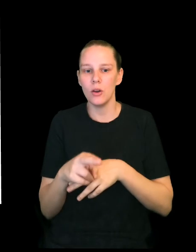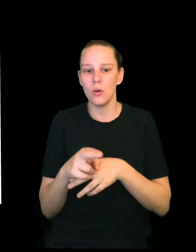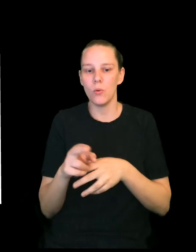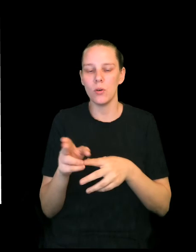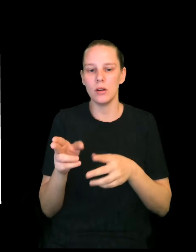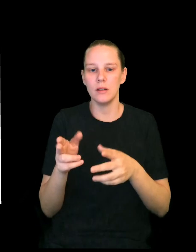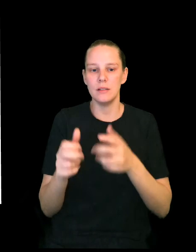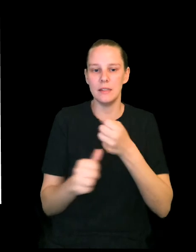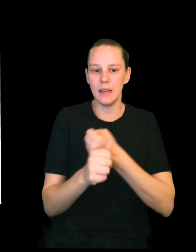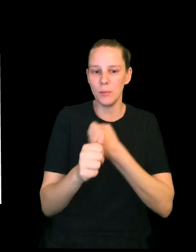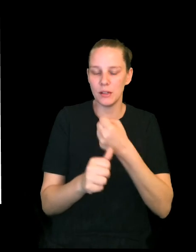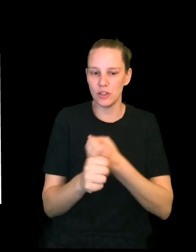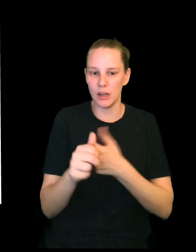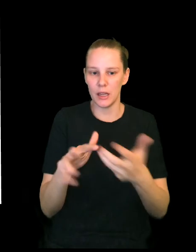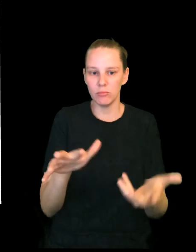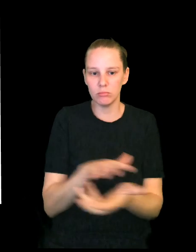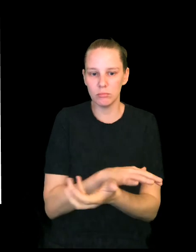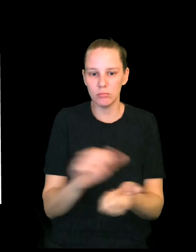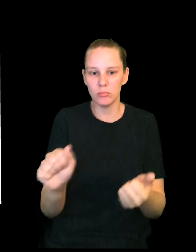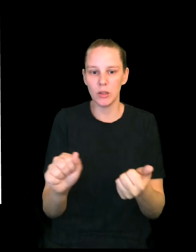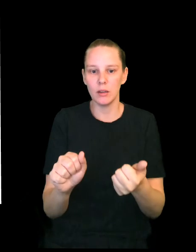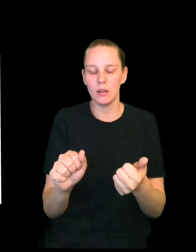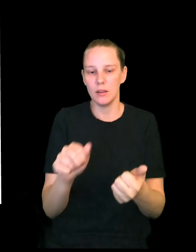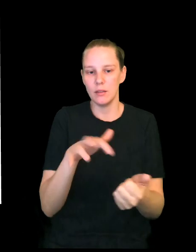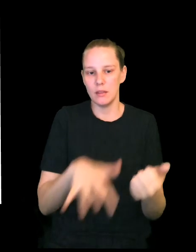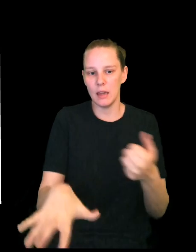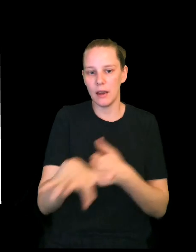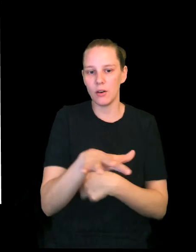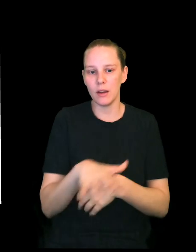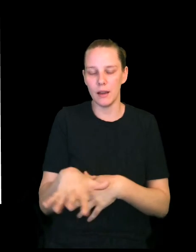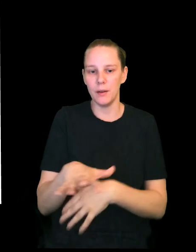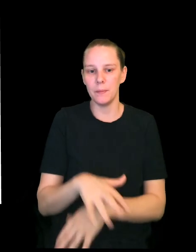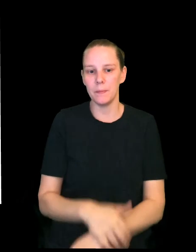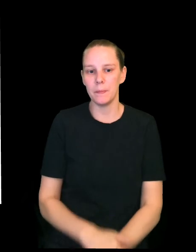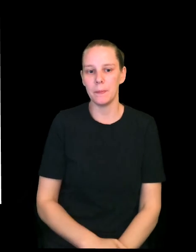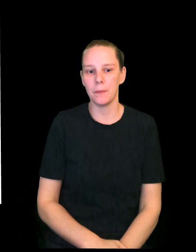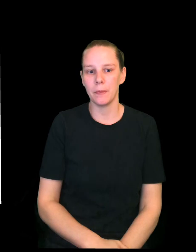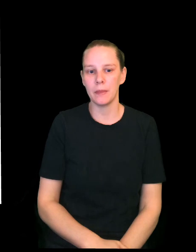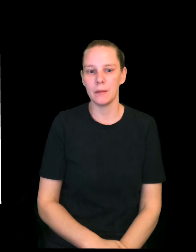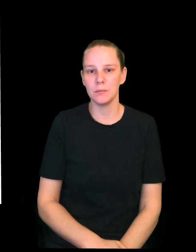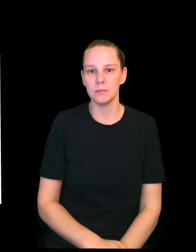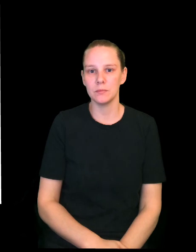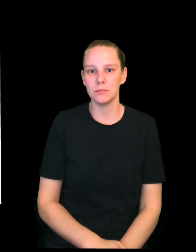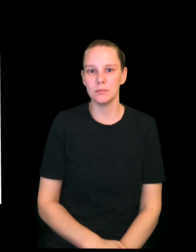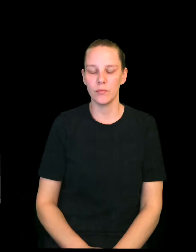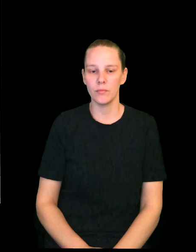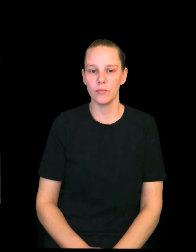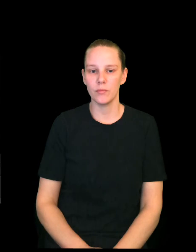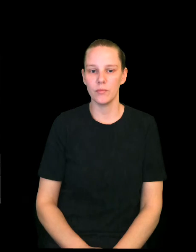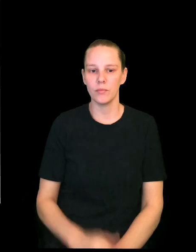taking or damaging the area.